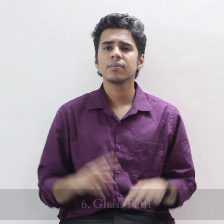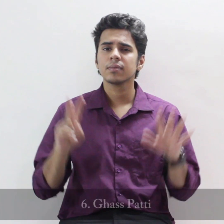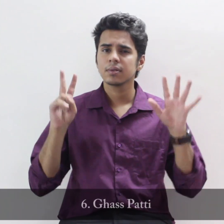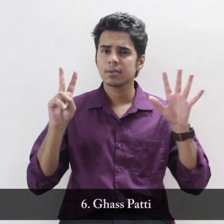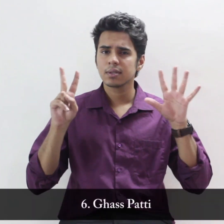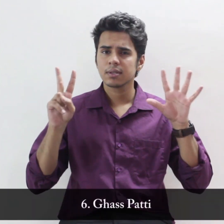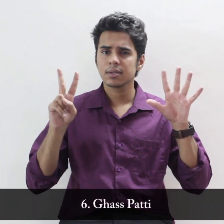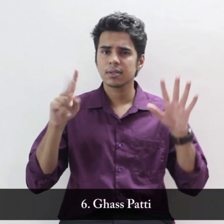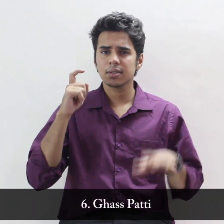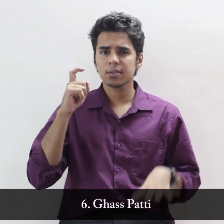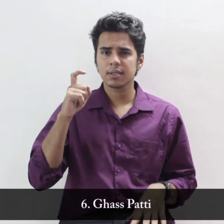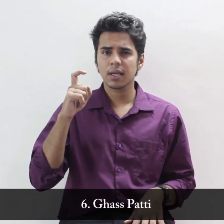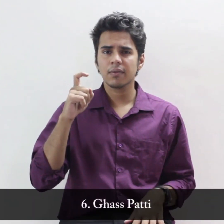Number 6, ghaspati.